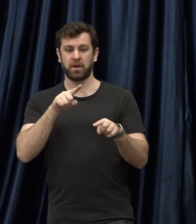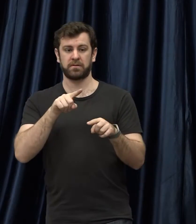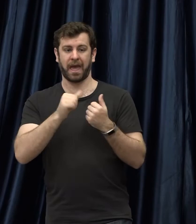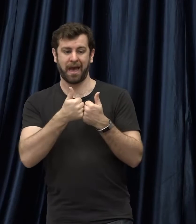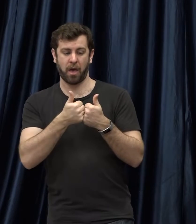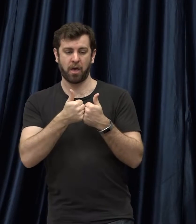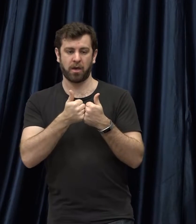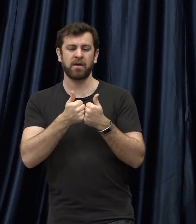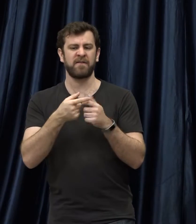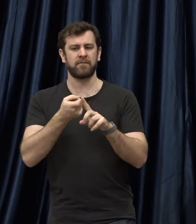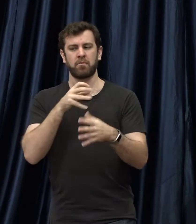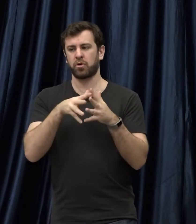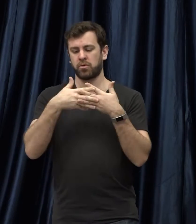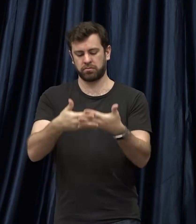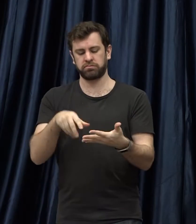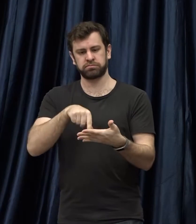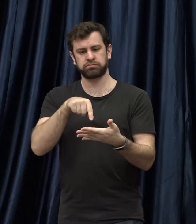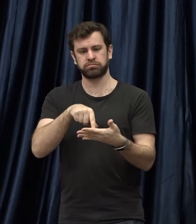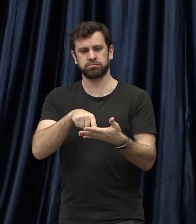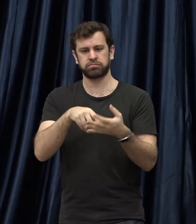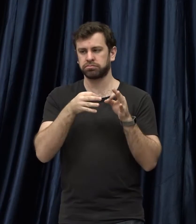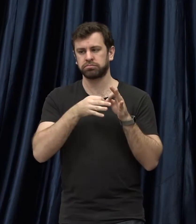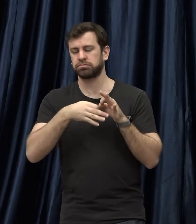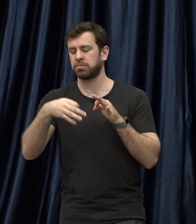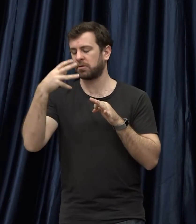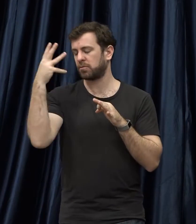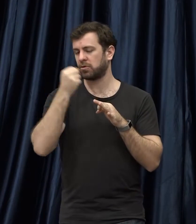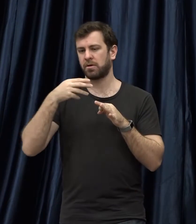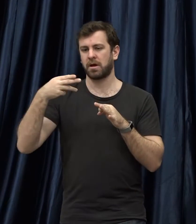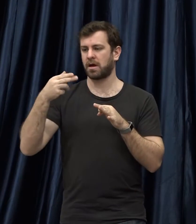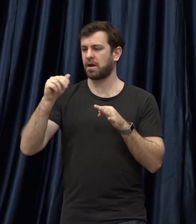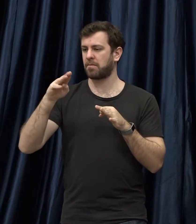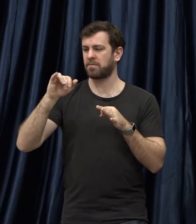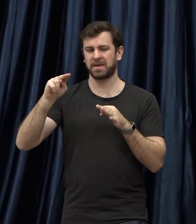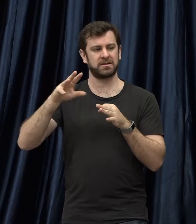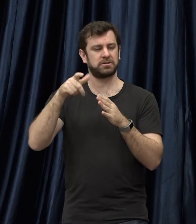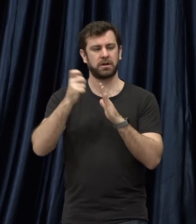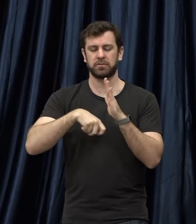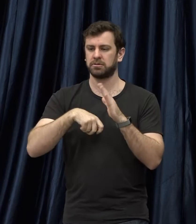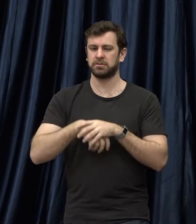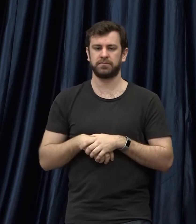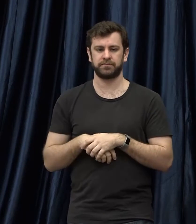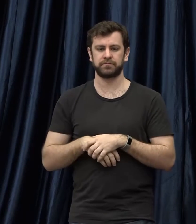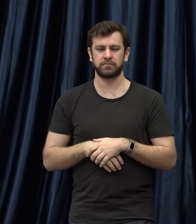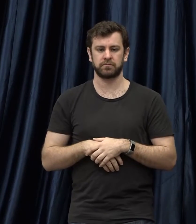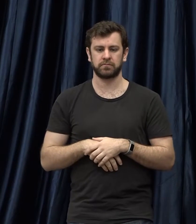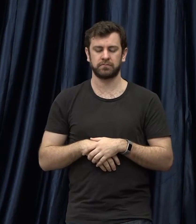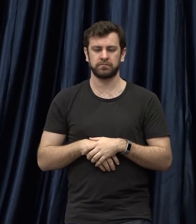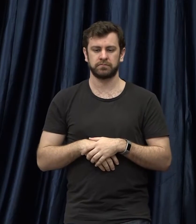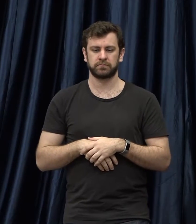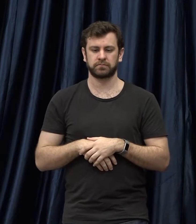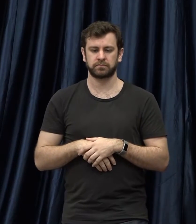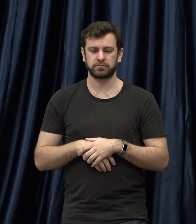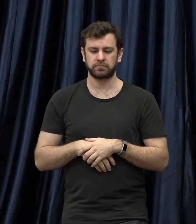itself. In the beautiful Hamim chapters, in Surah Al-Fussilat, verse